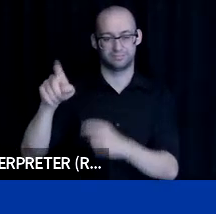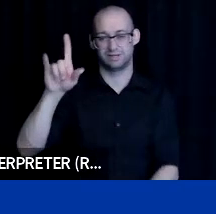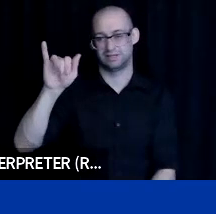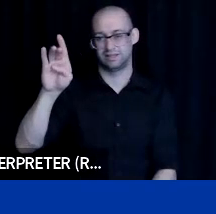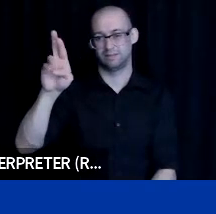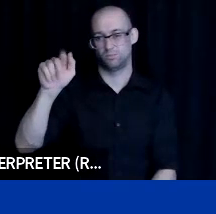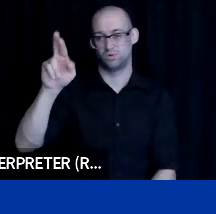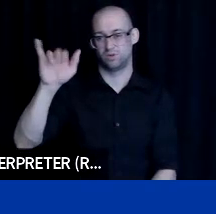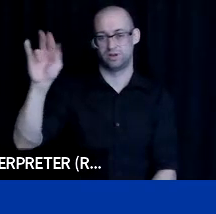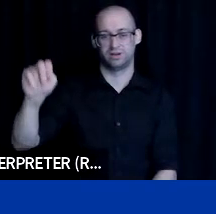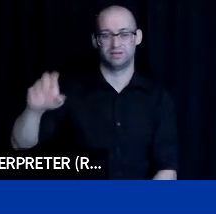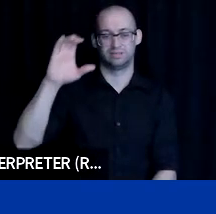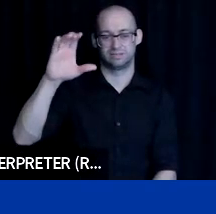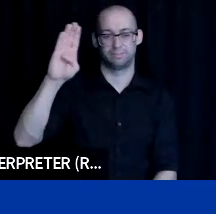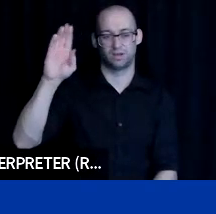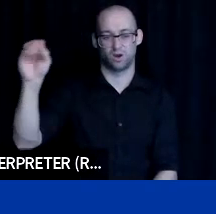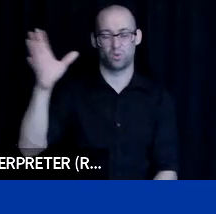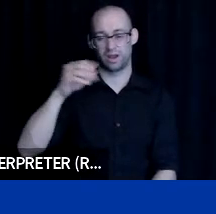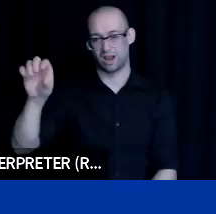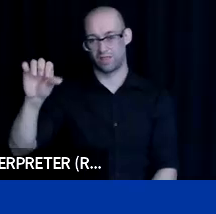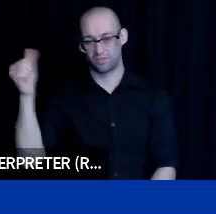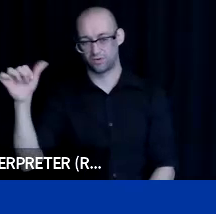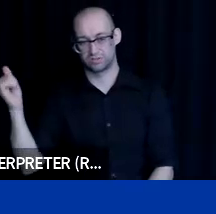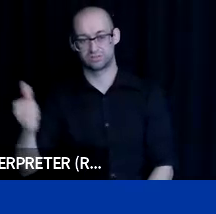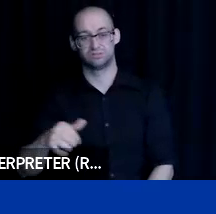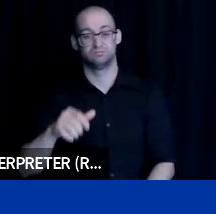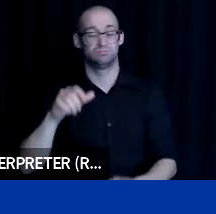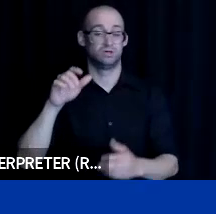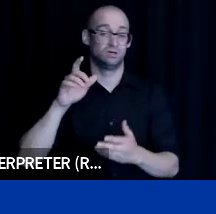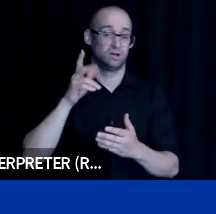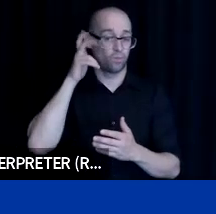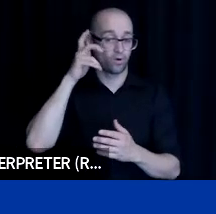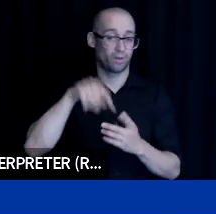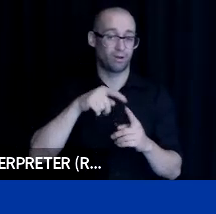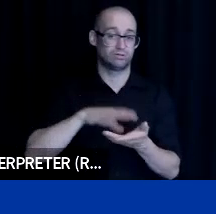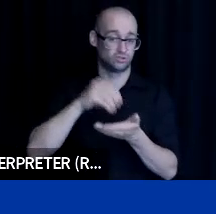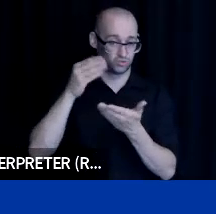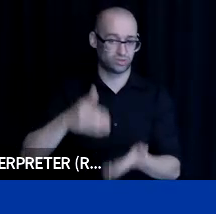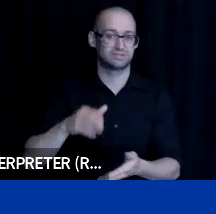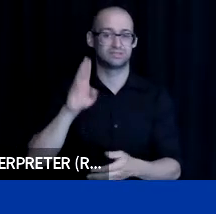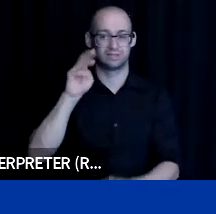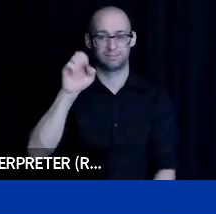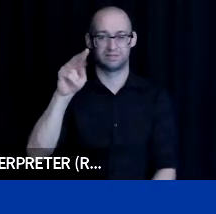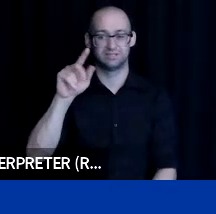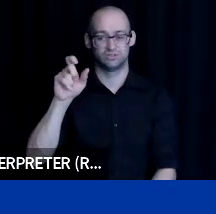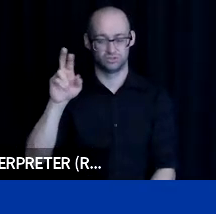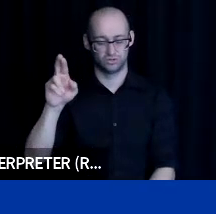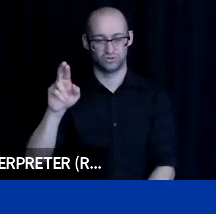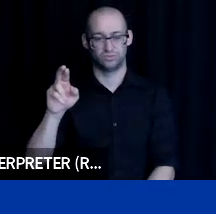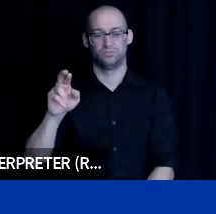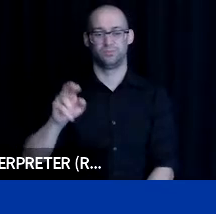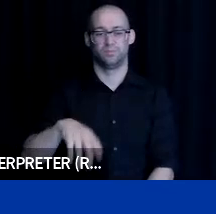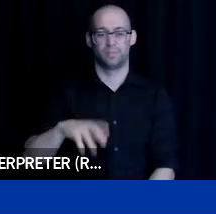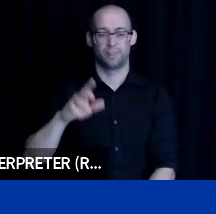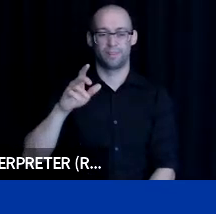peer messengers and student messengers are some that we might want to add to that as well. But would love to hear